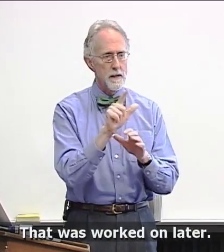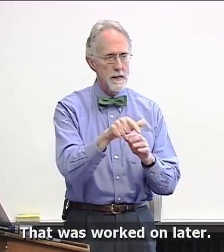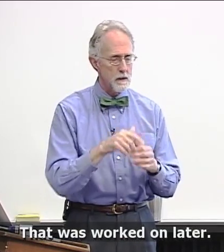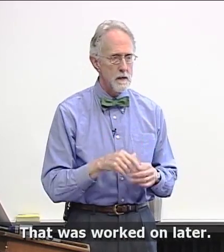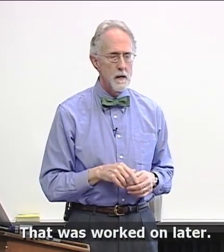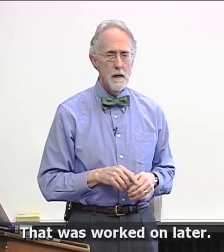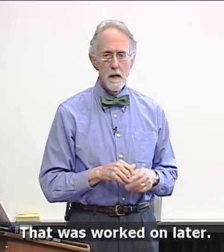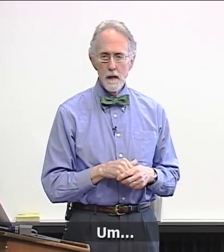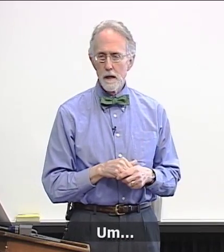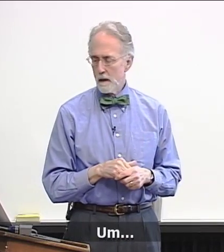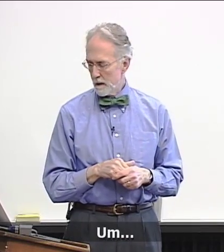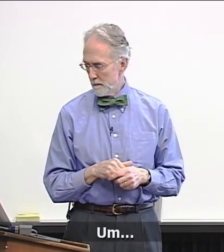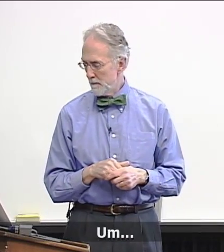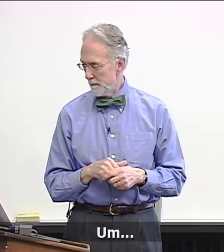later. And